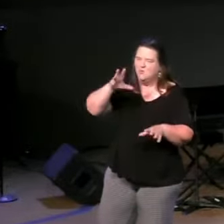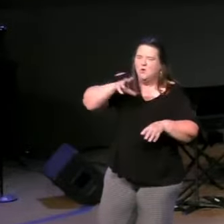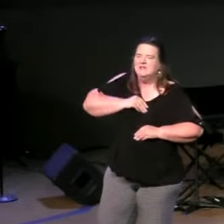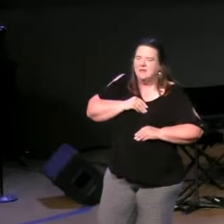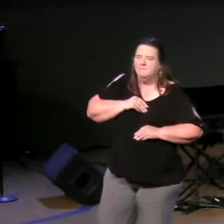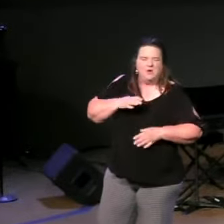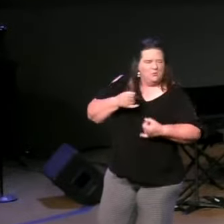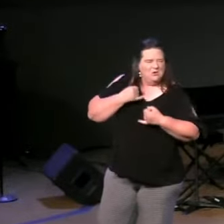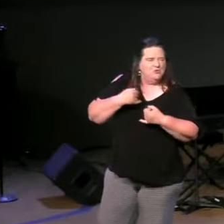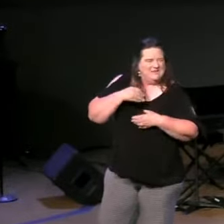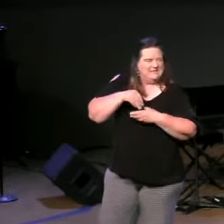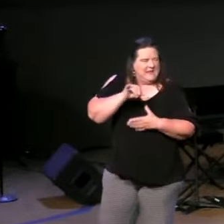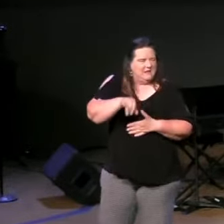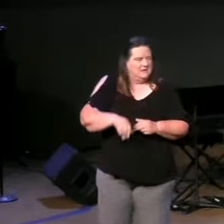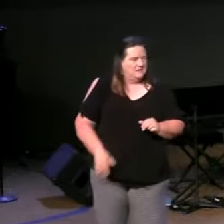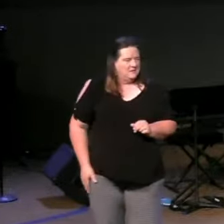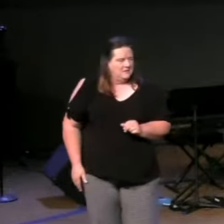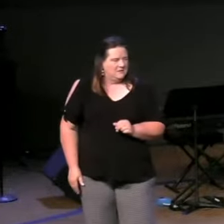in that.